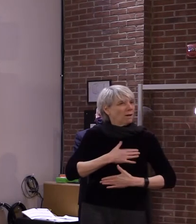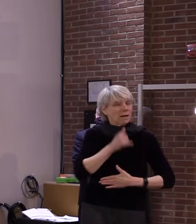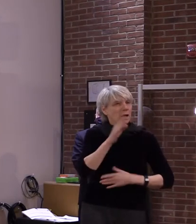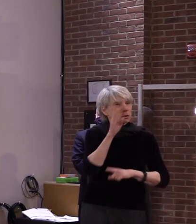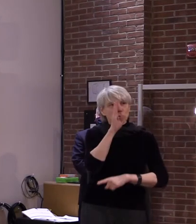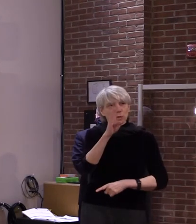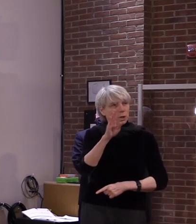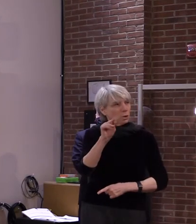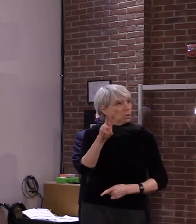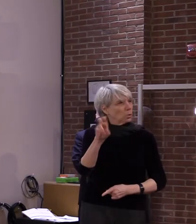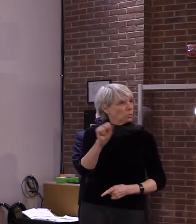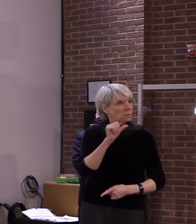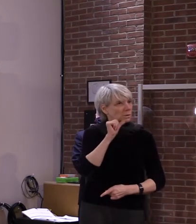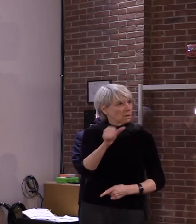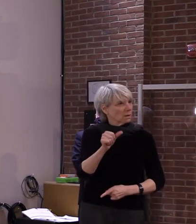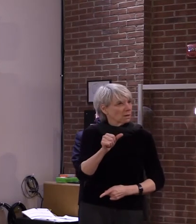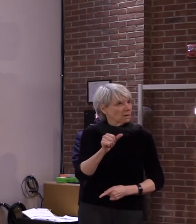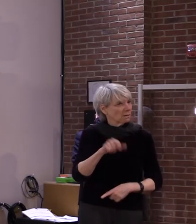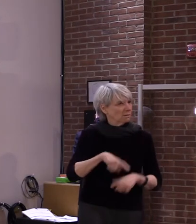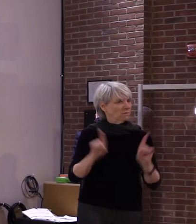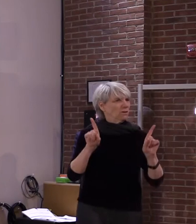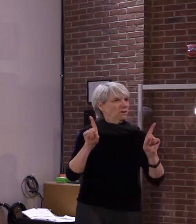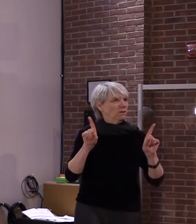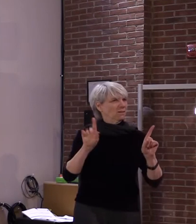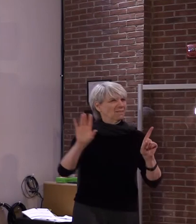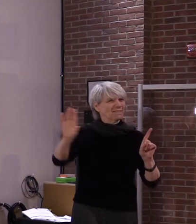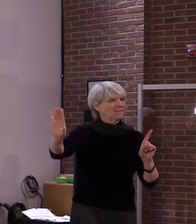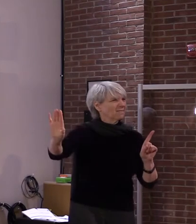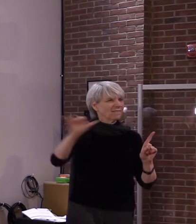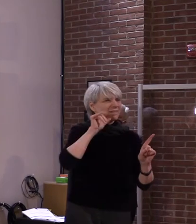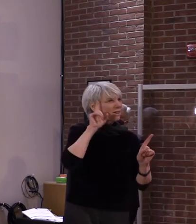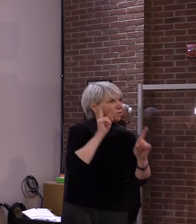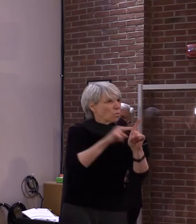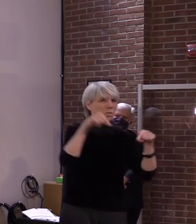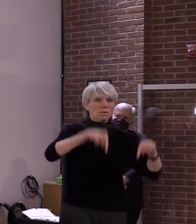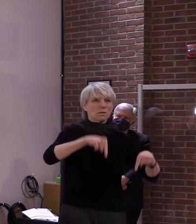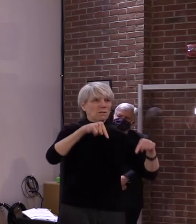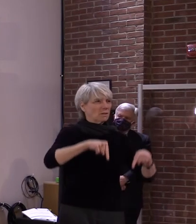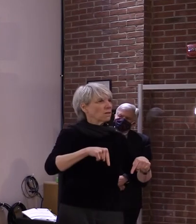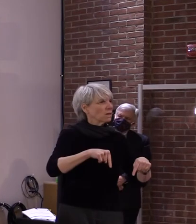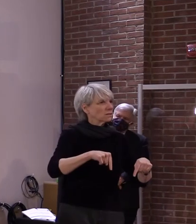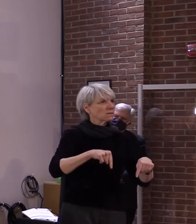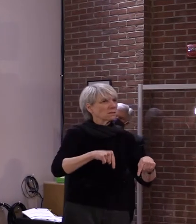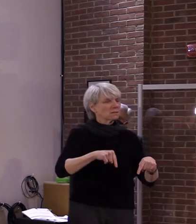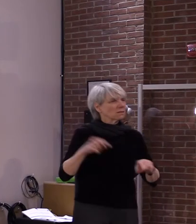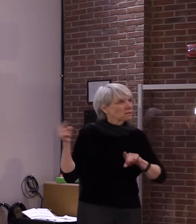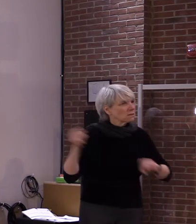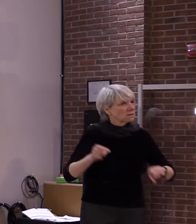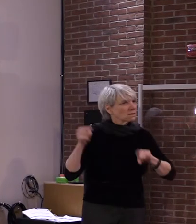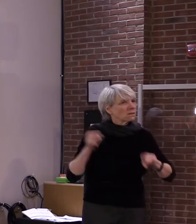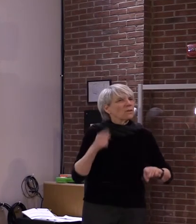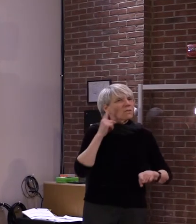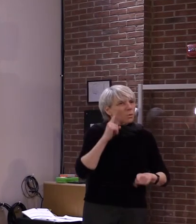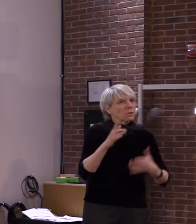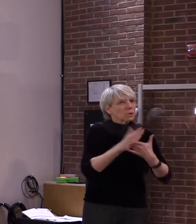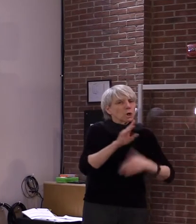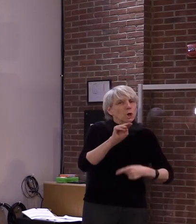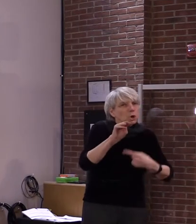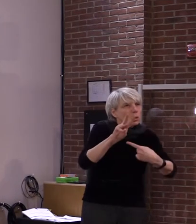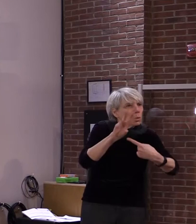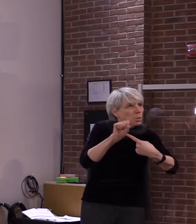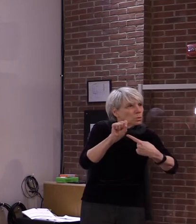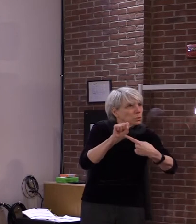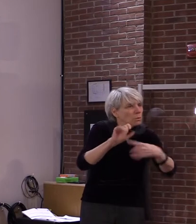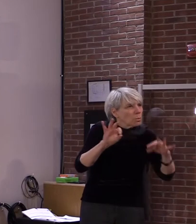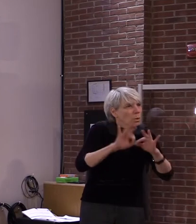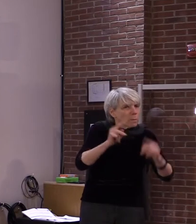and with the public access so that's not what we had in mind and we we are asking all the media to if you're